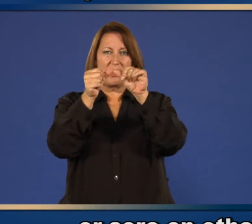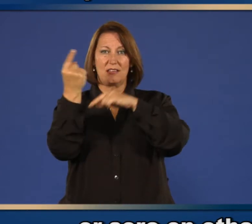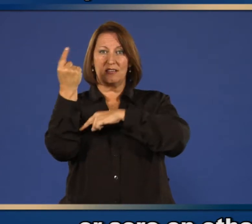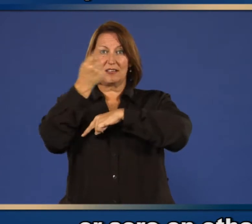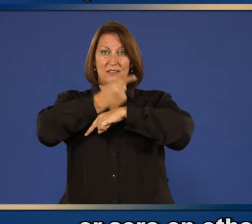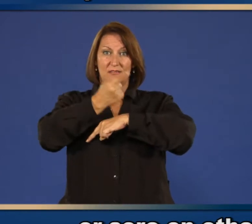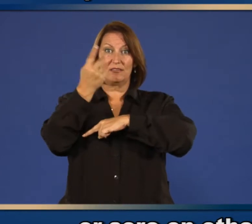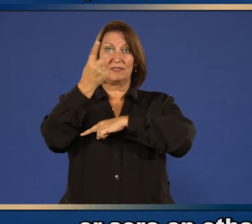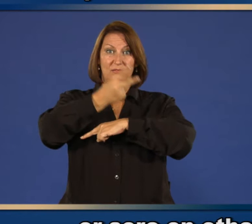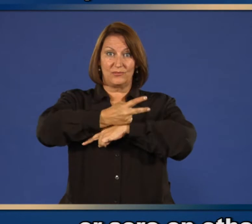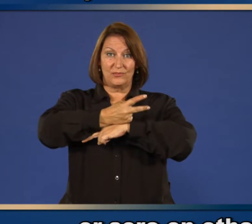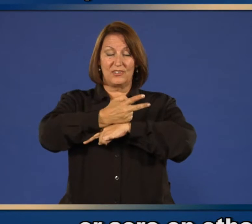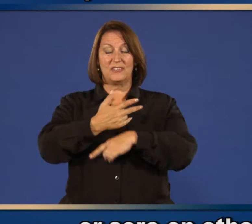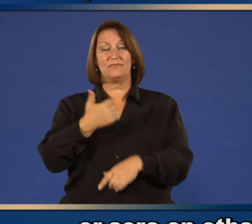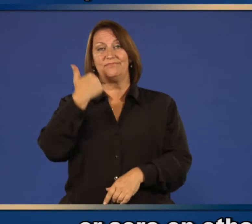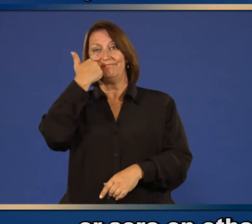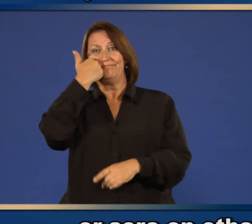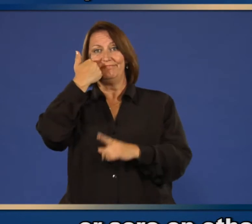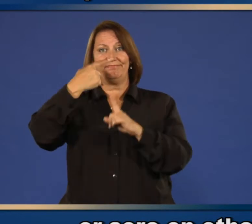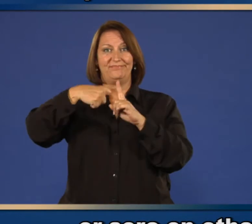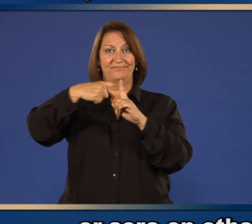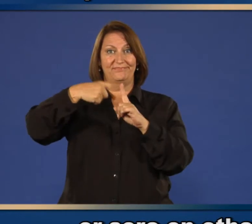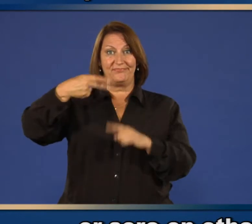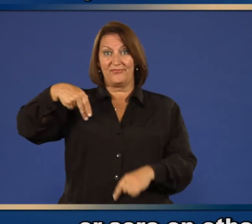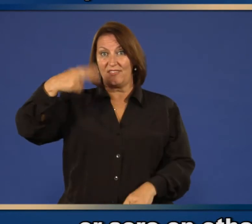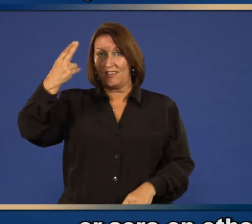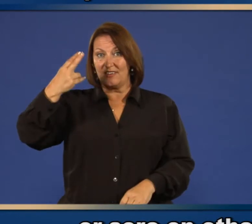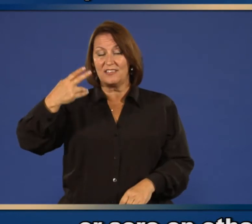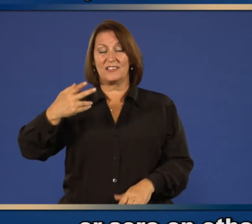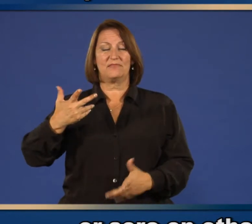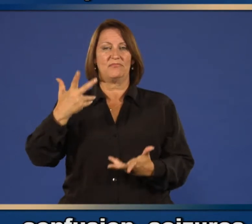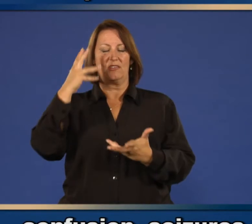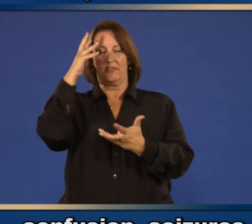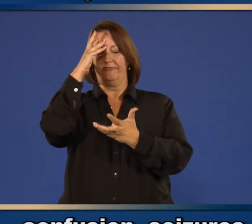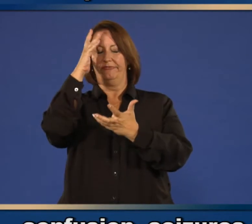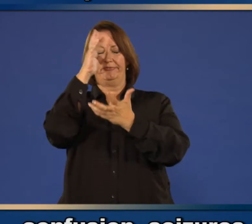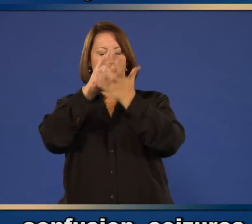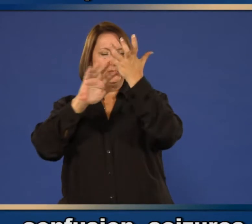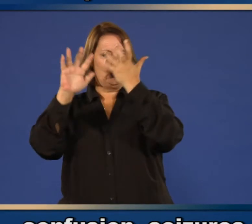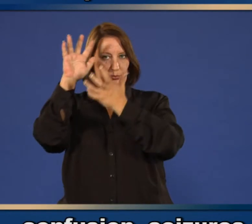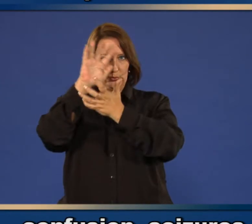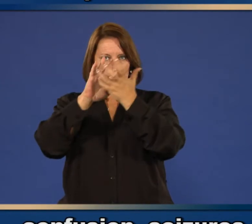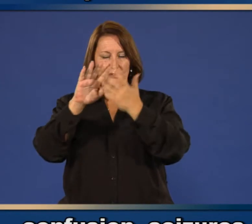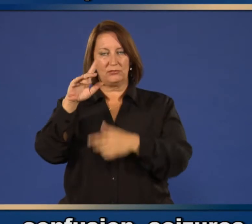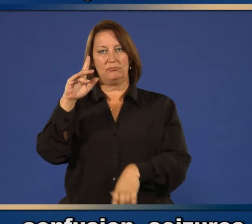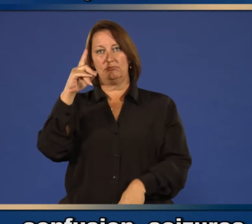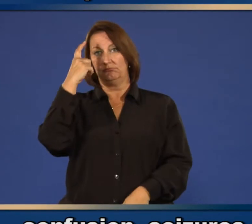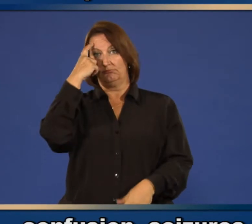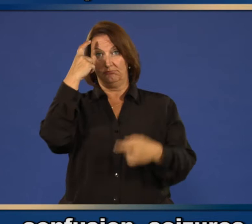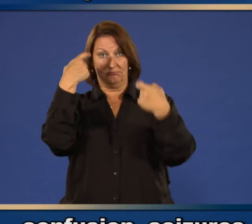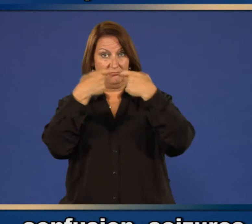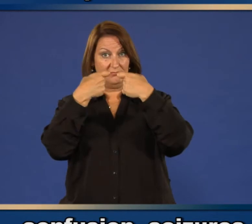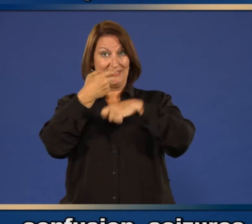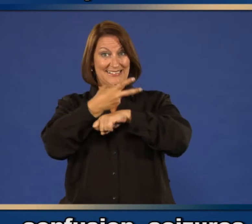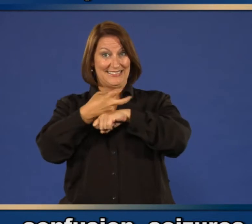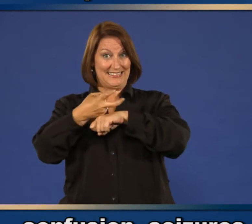24 hours, or high fever, confusion,